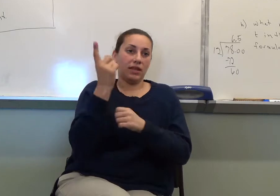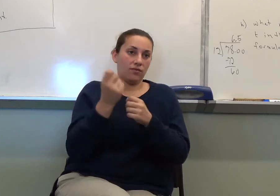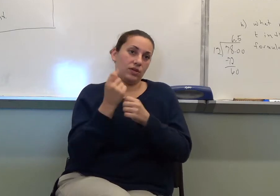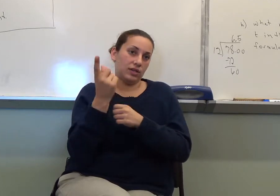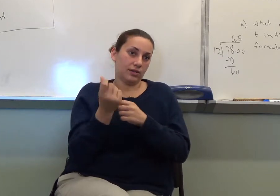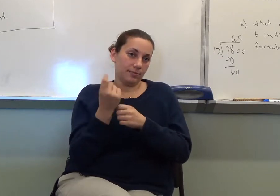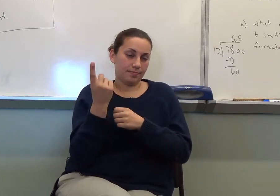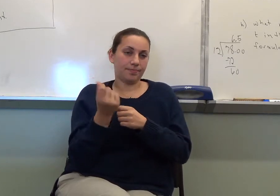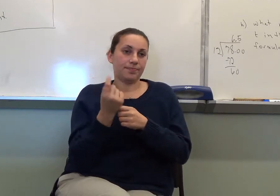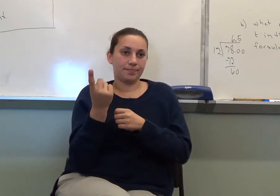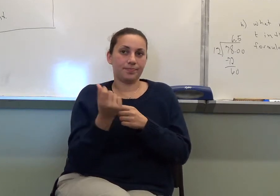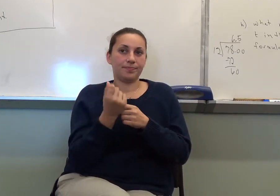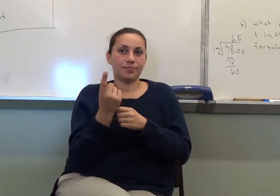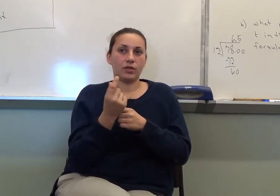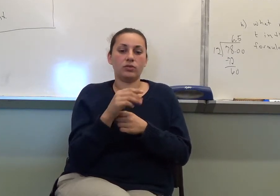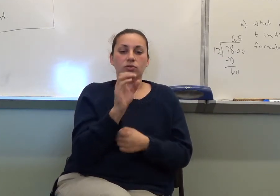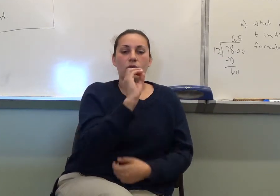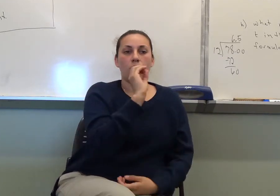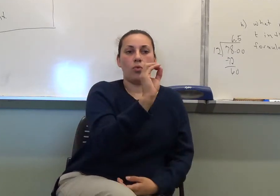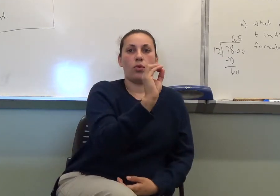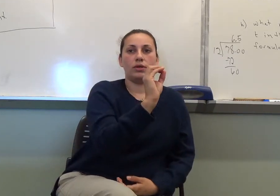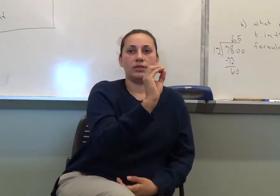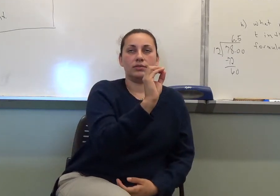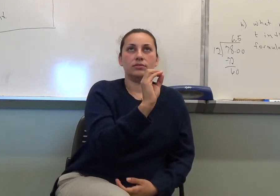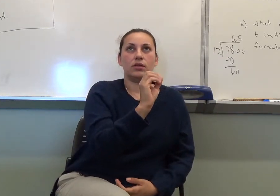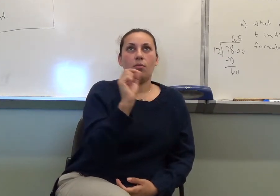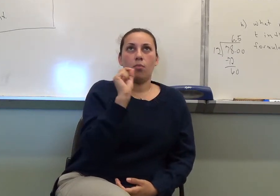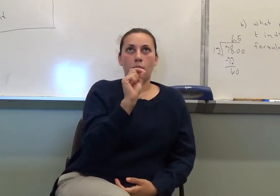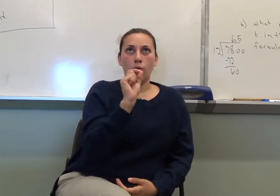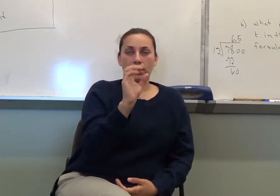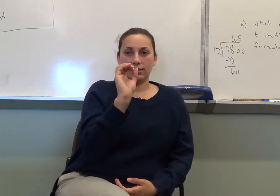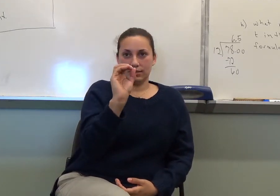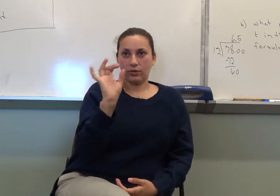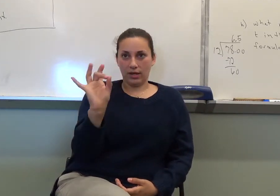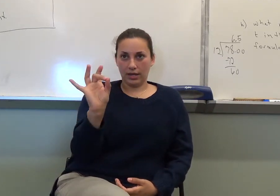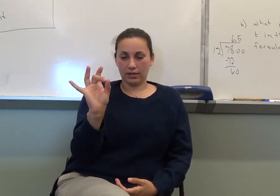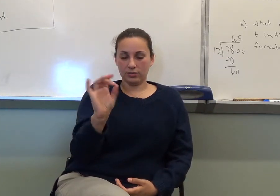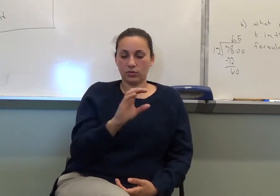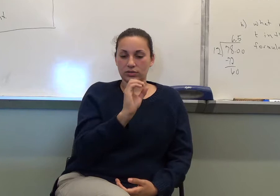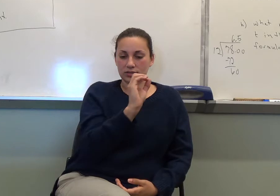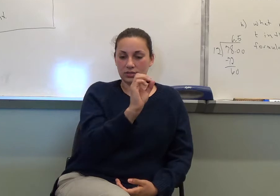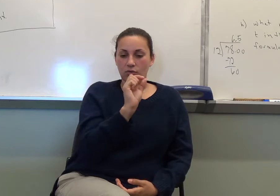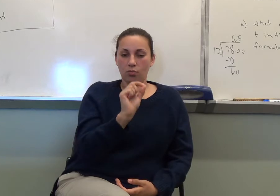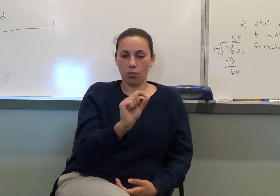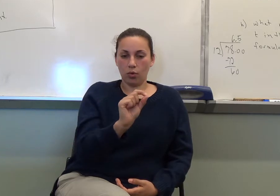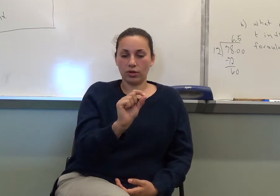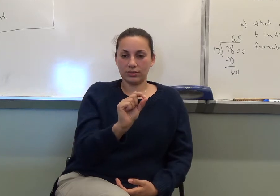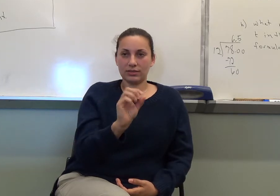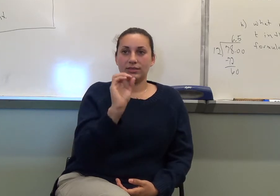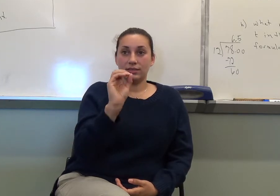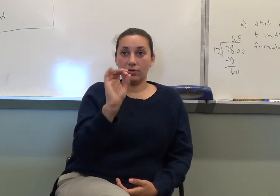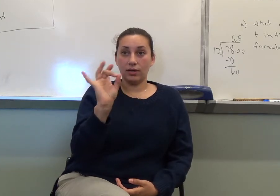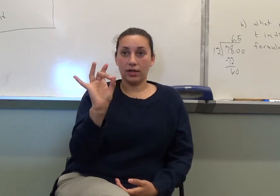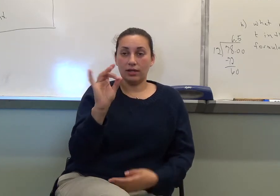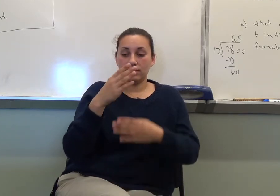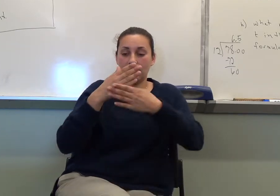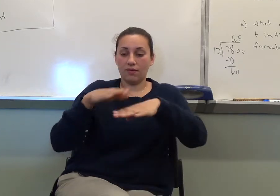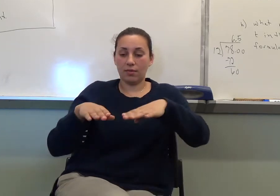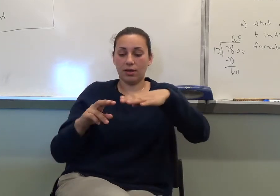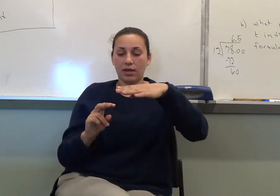the 0.08, right? So this is 0.08 divided by the N, which is,